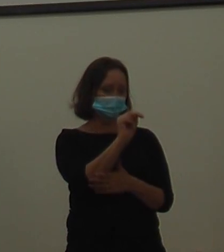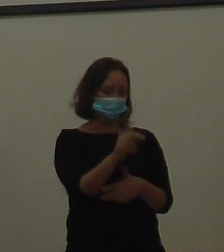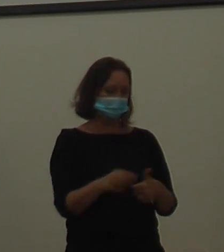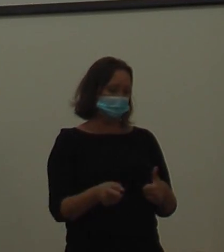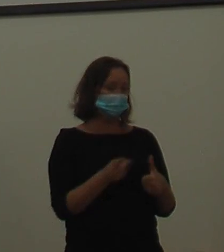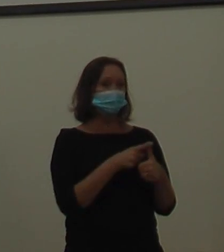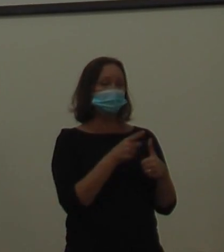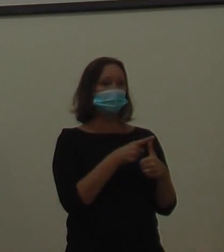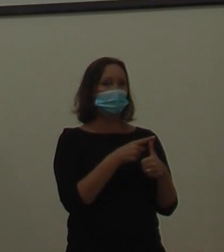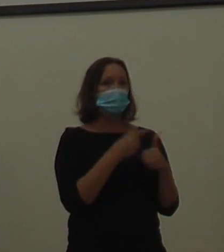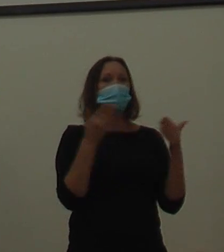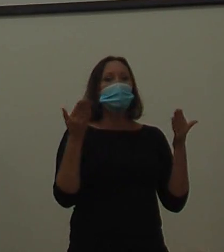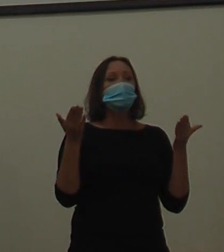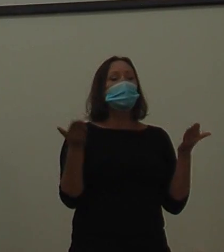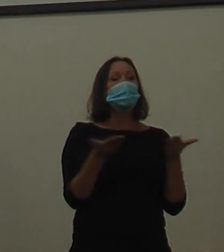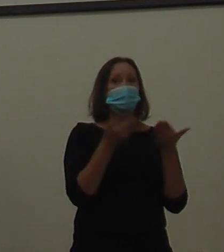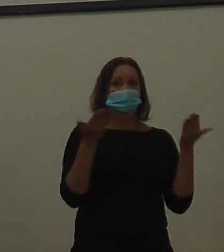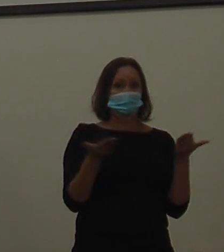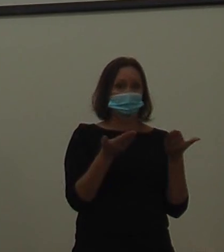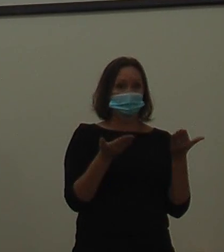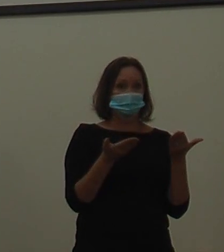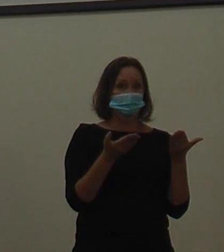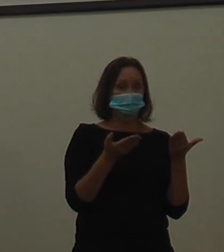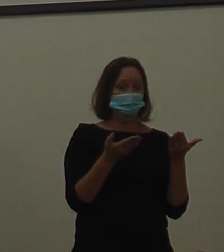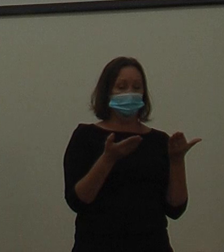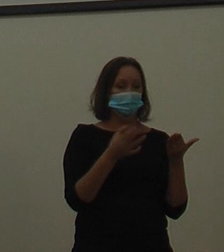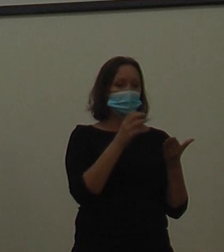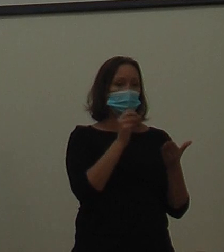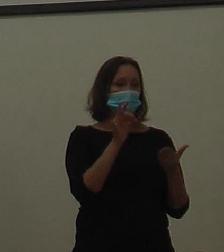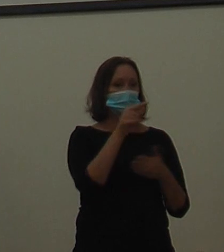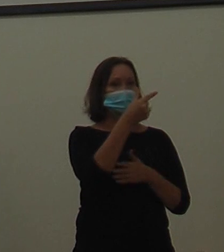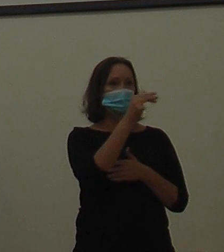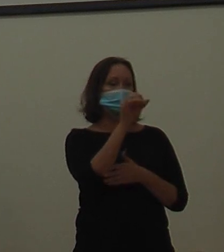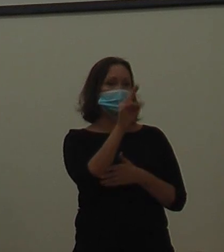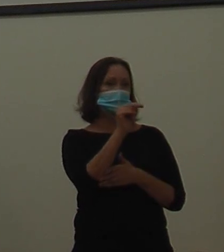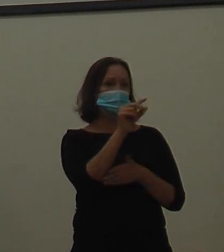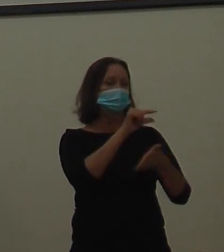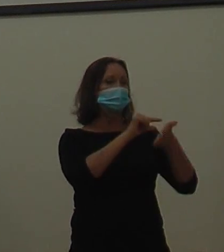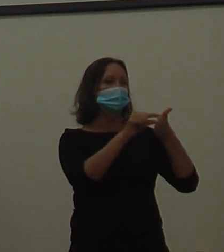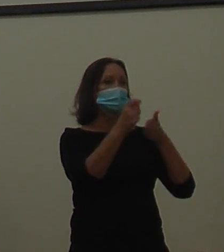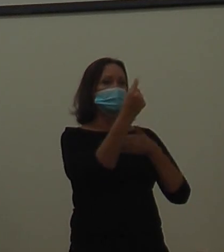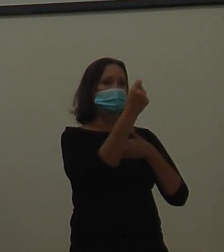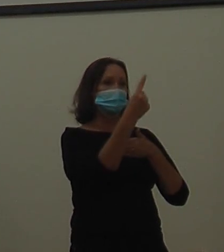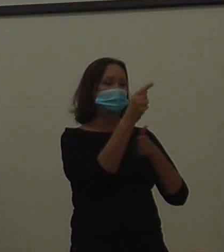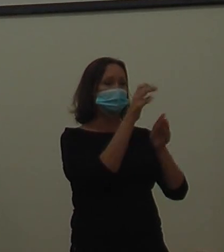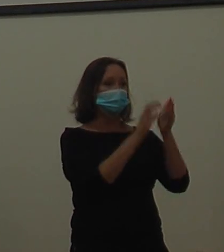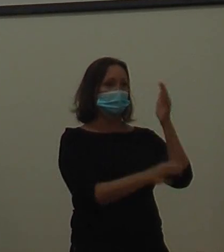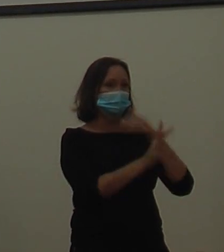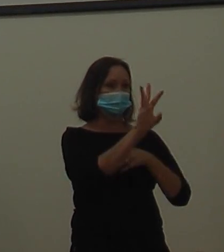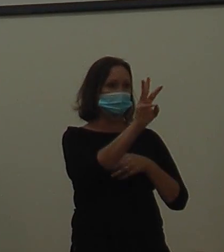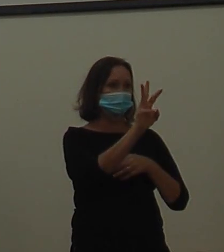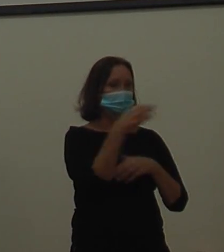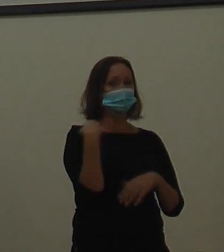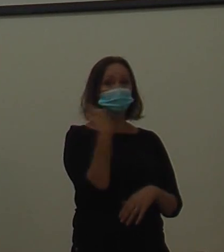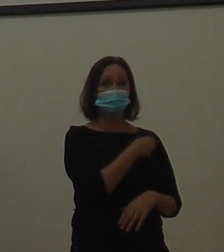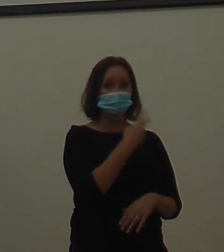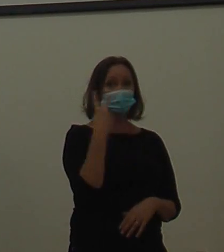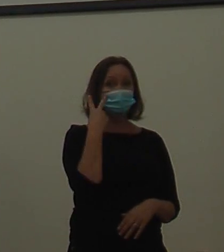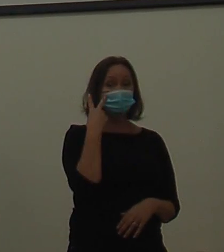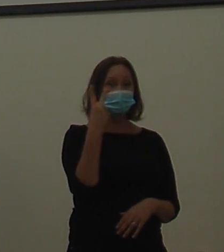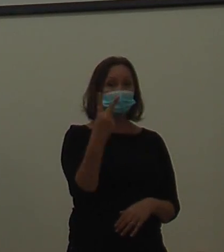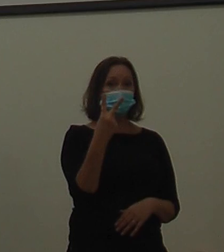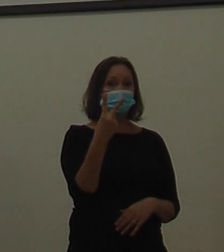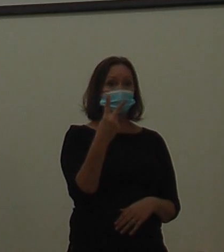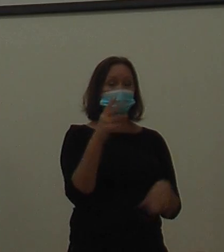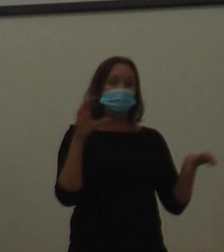the presence of Gideon. In verse 11 of chapter 6, we see his